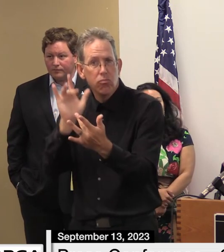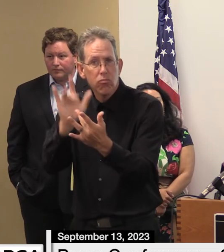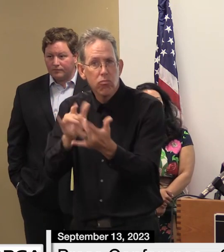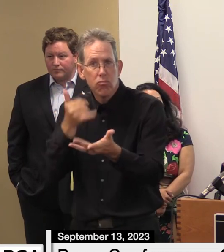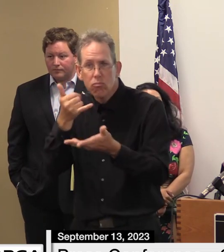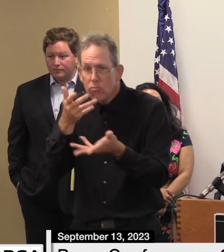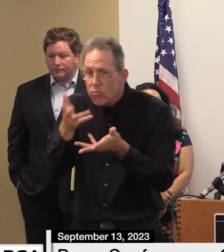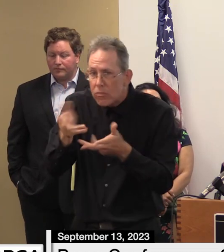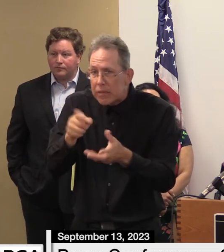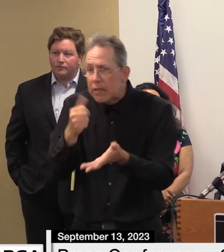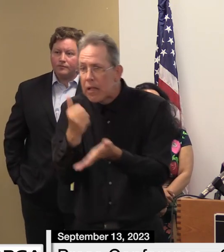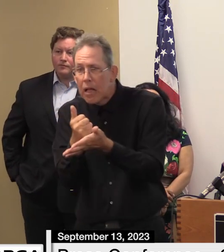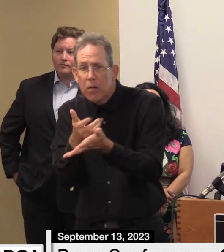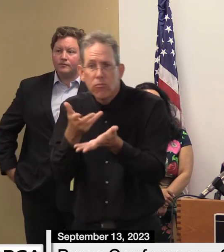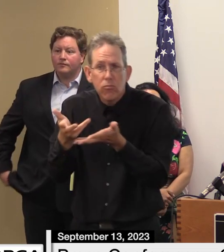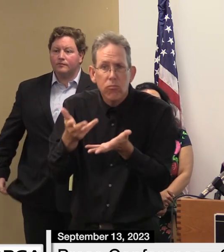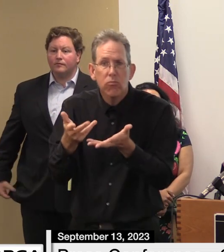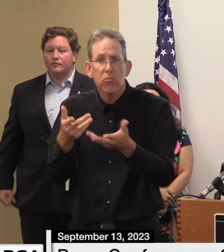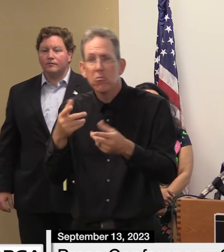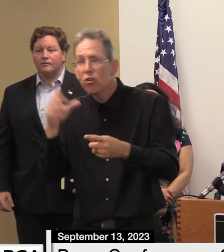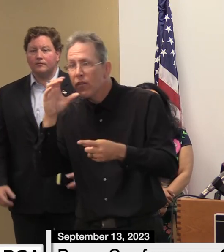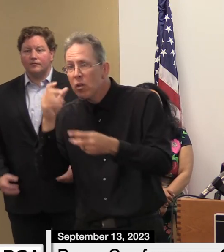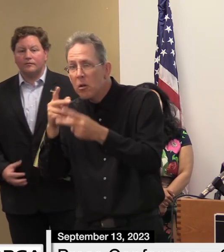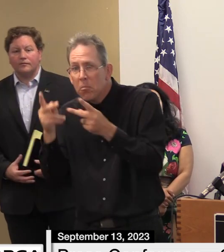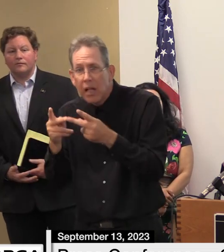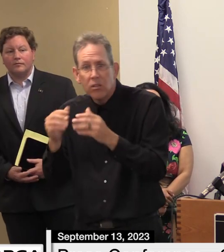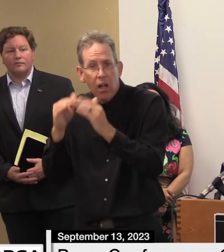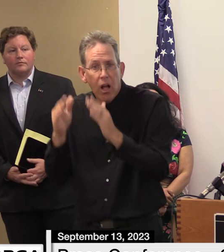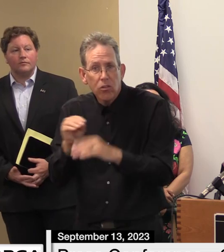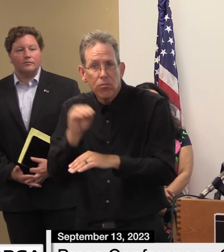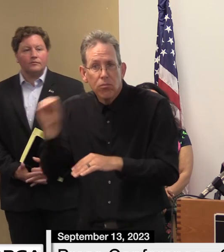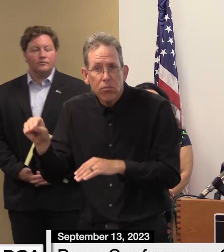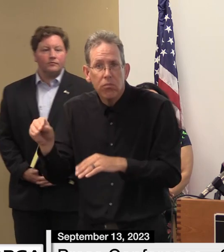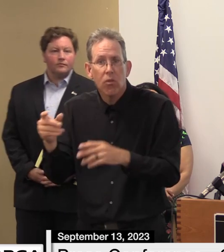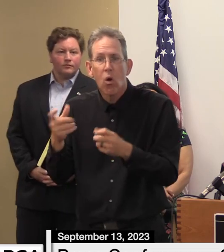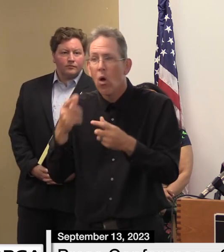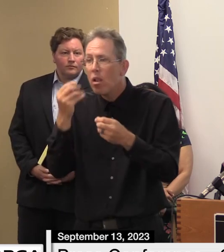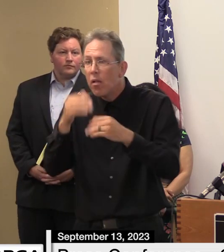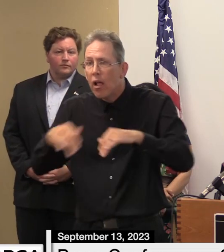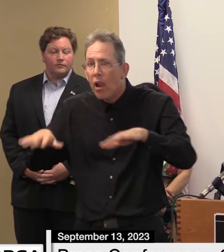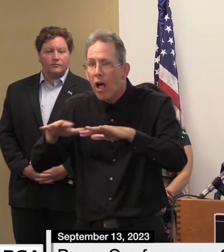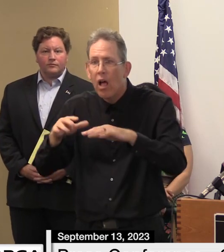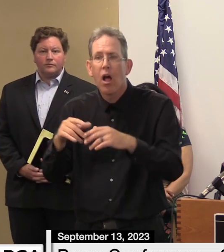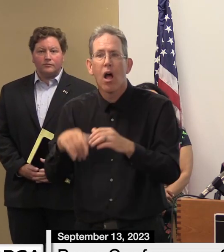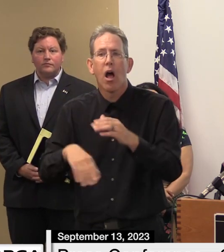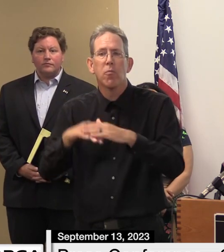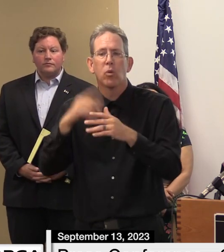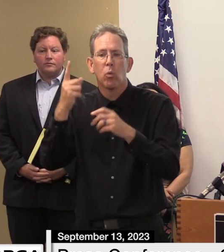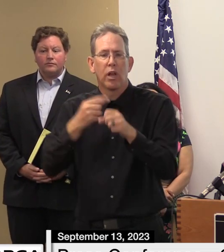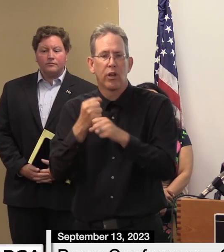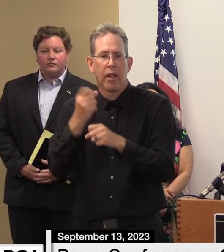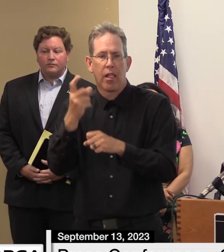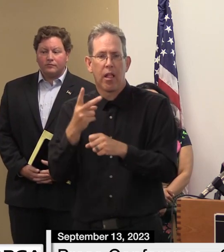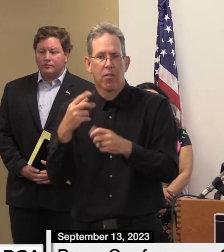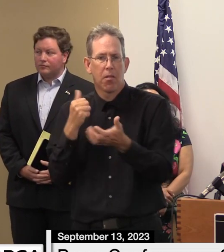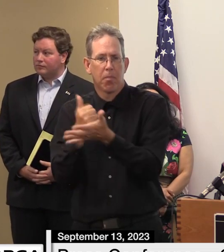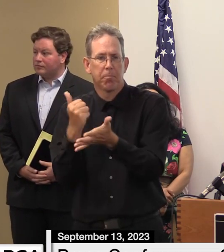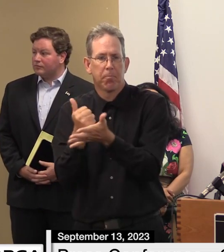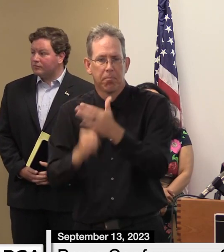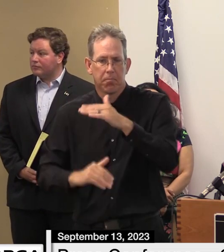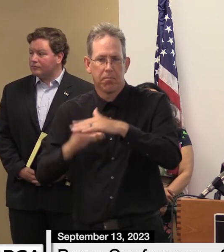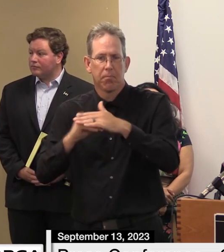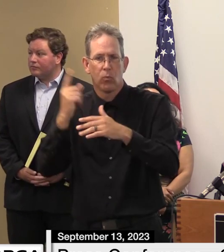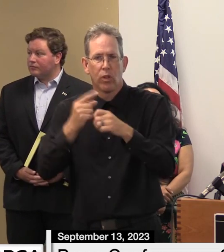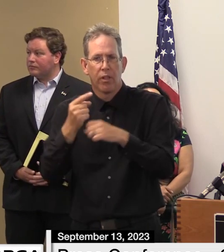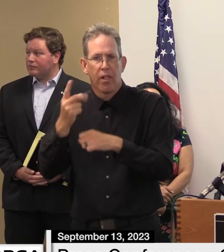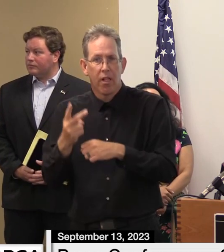assistance from us in finding housing for up to 18 months? And we're at the